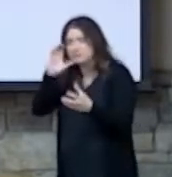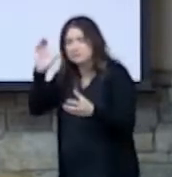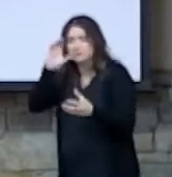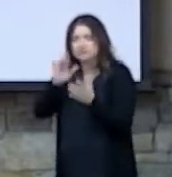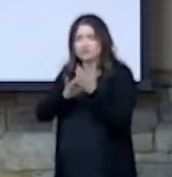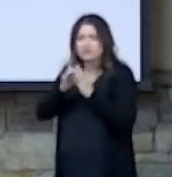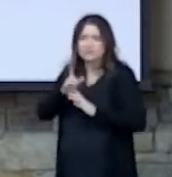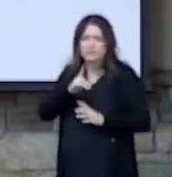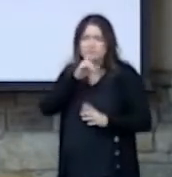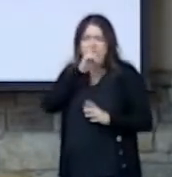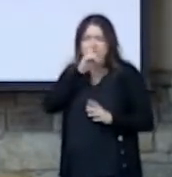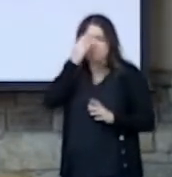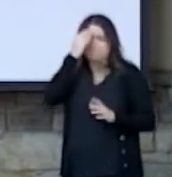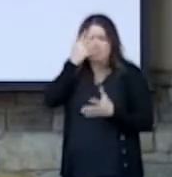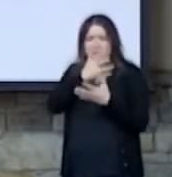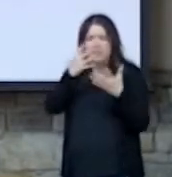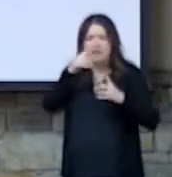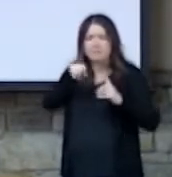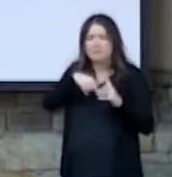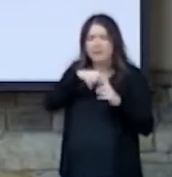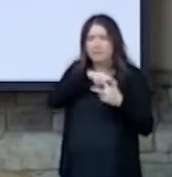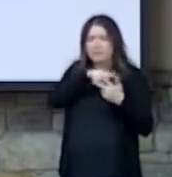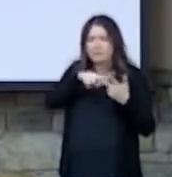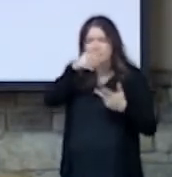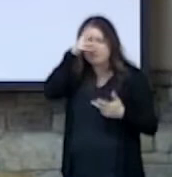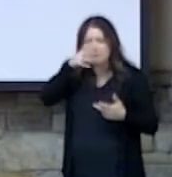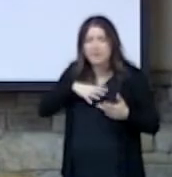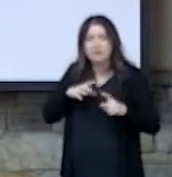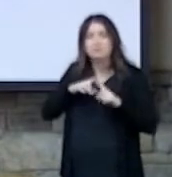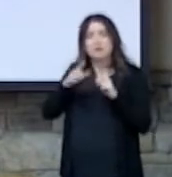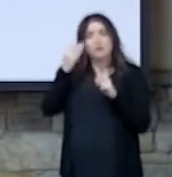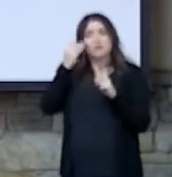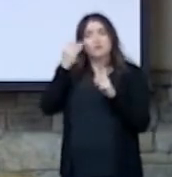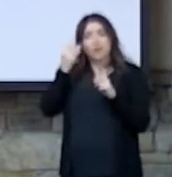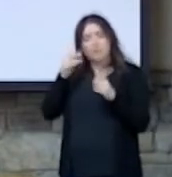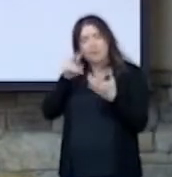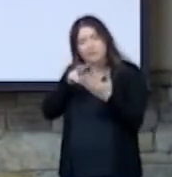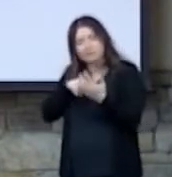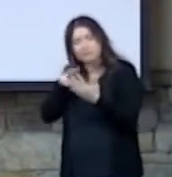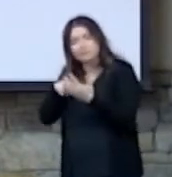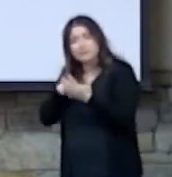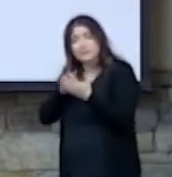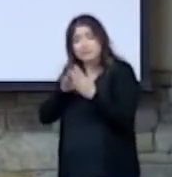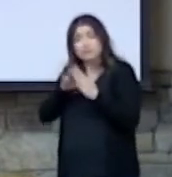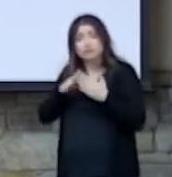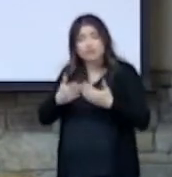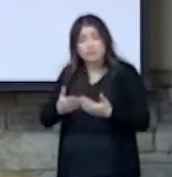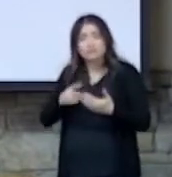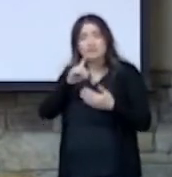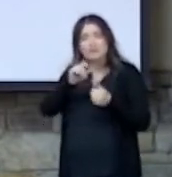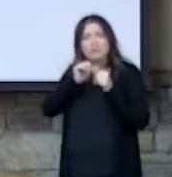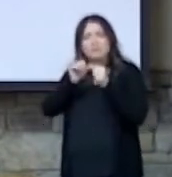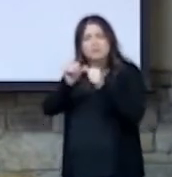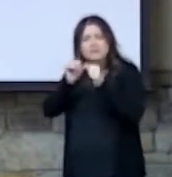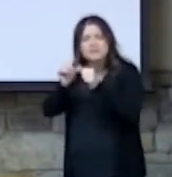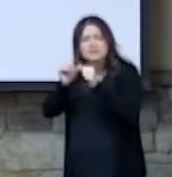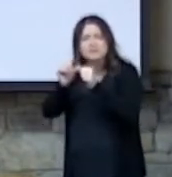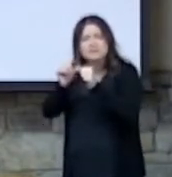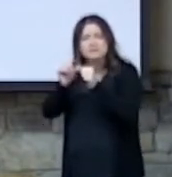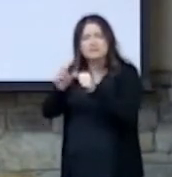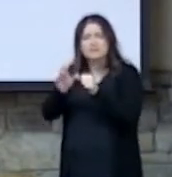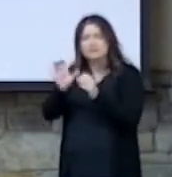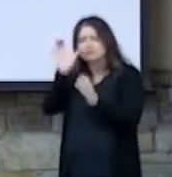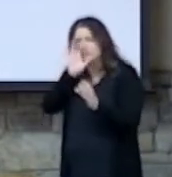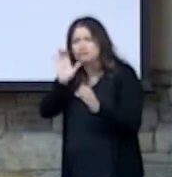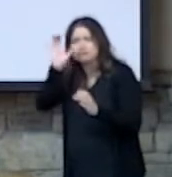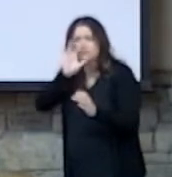lot about them, but we know just by way of observation from the scripture that they were persistent in terms of their search and